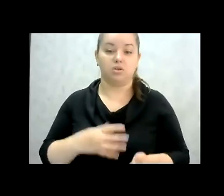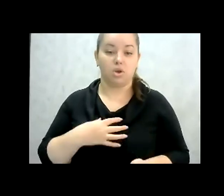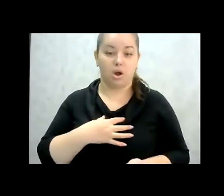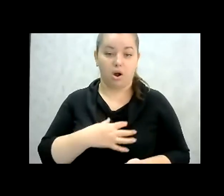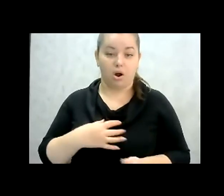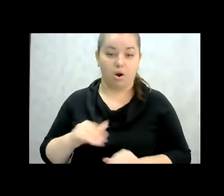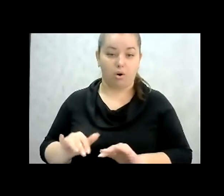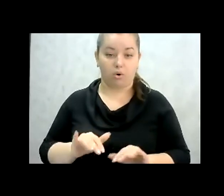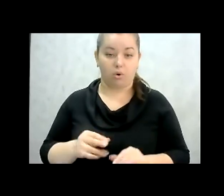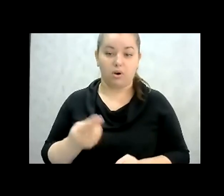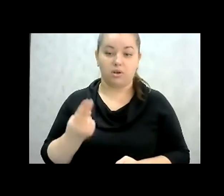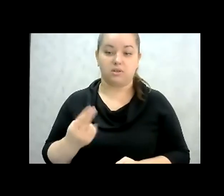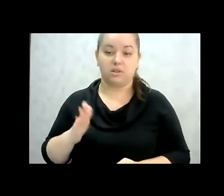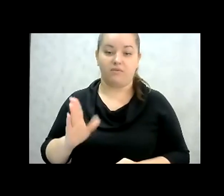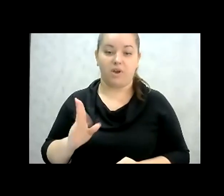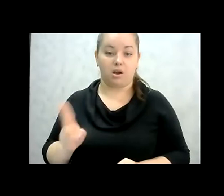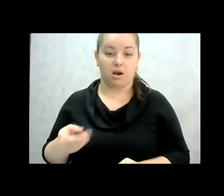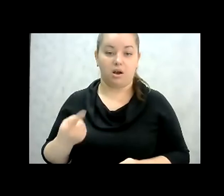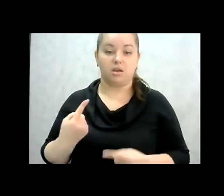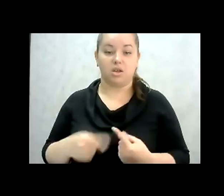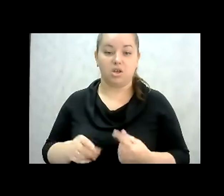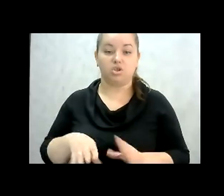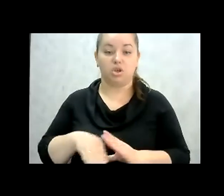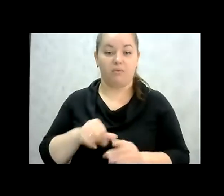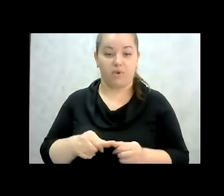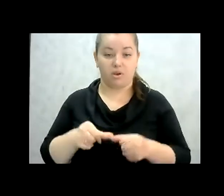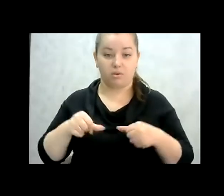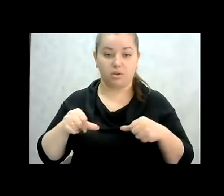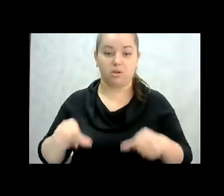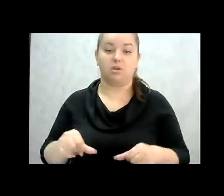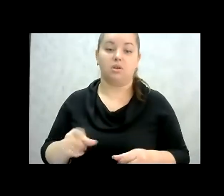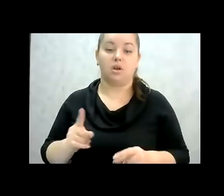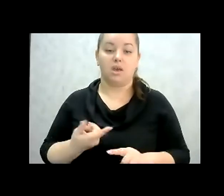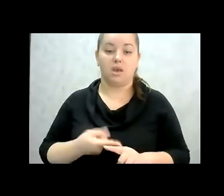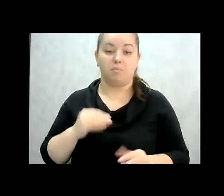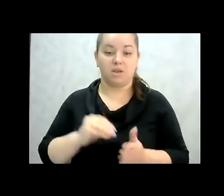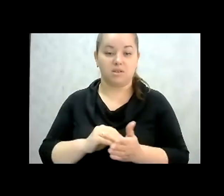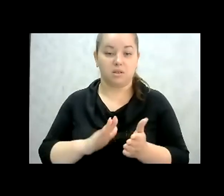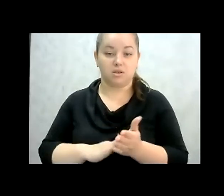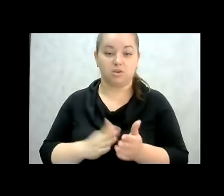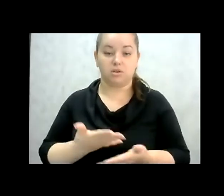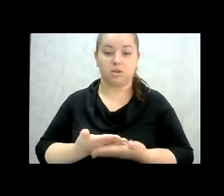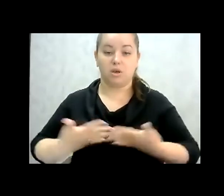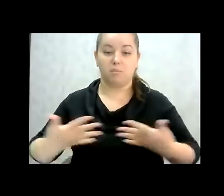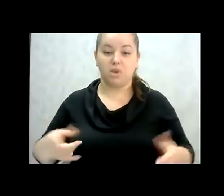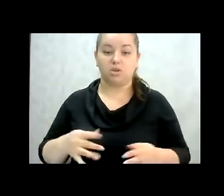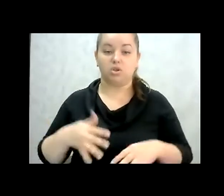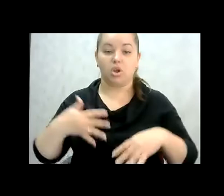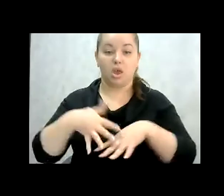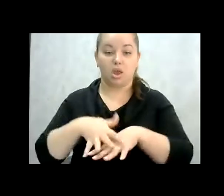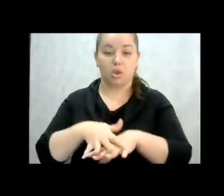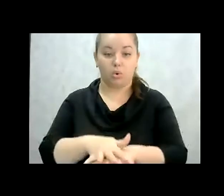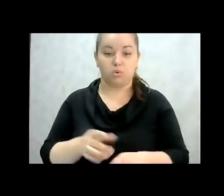of the overall process, including the expanded opportunities to update the electoral address and the stronger